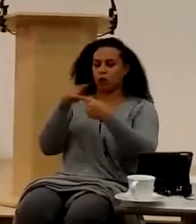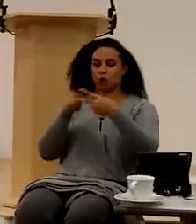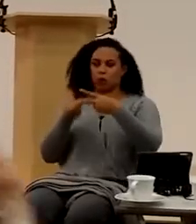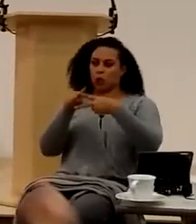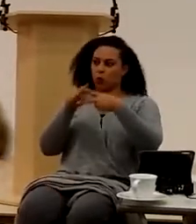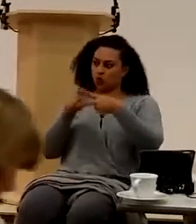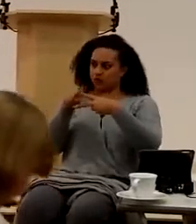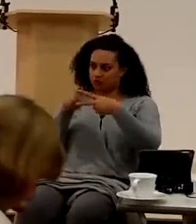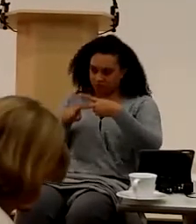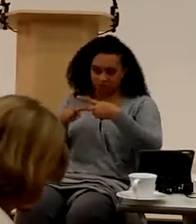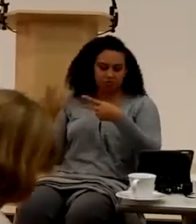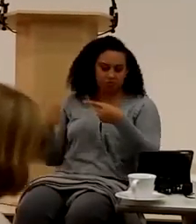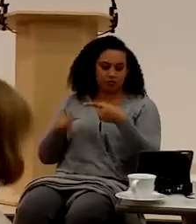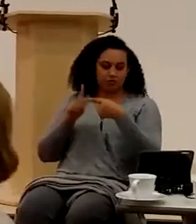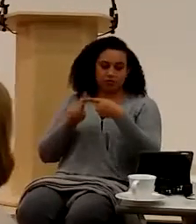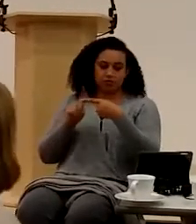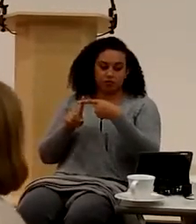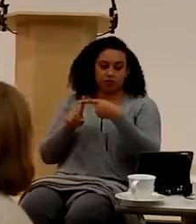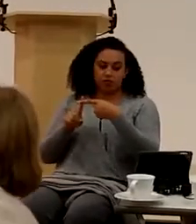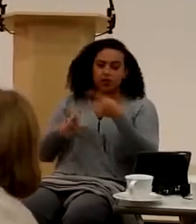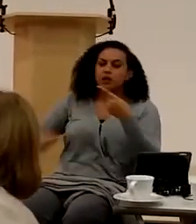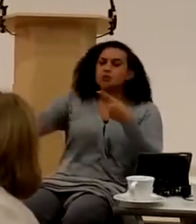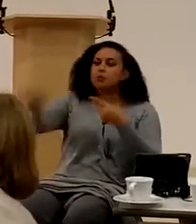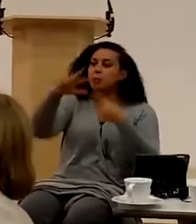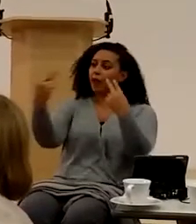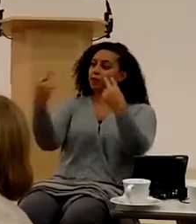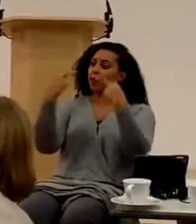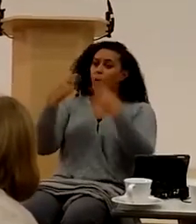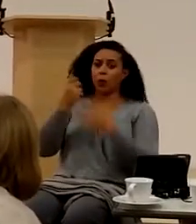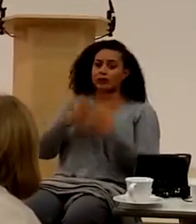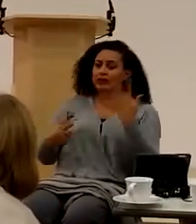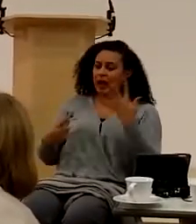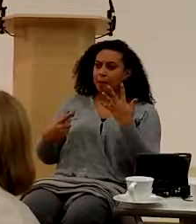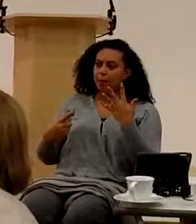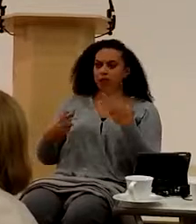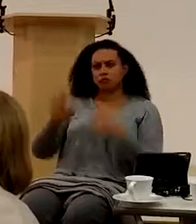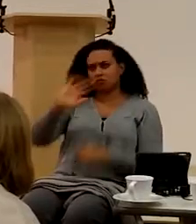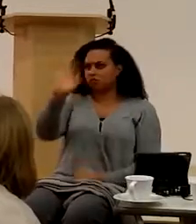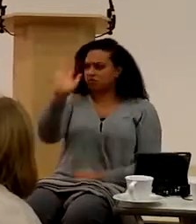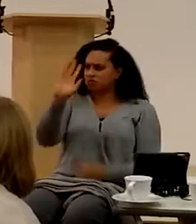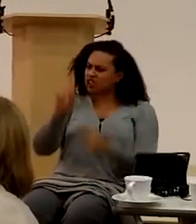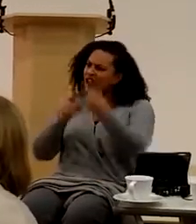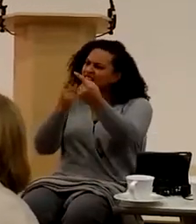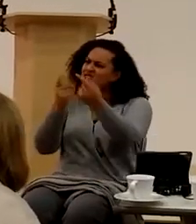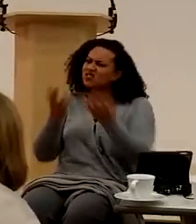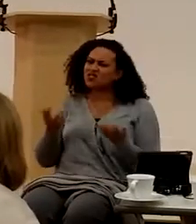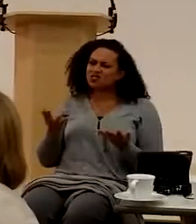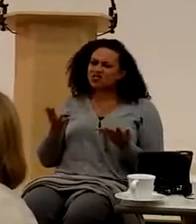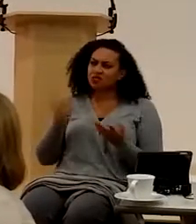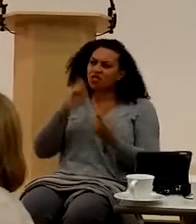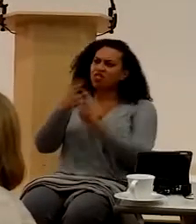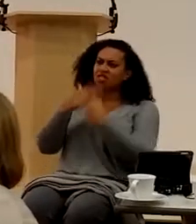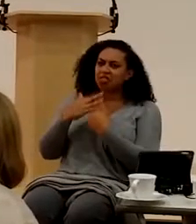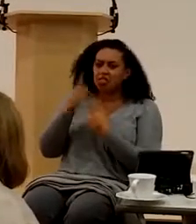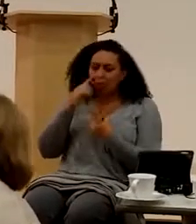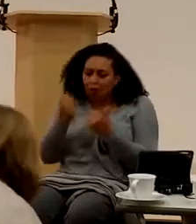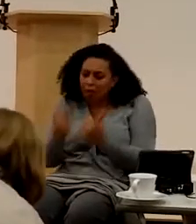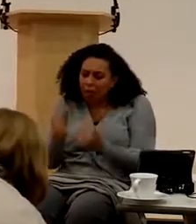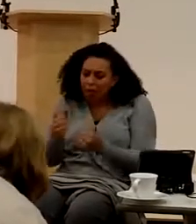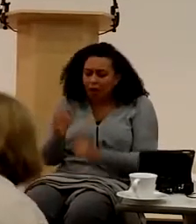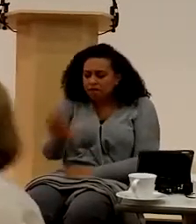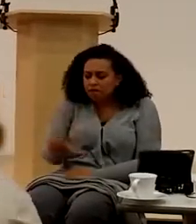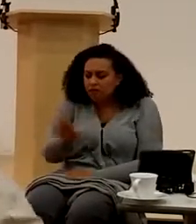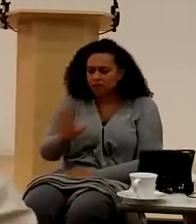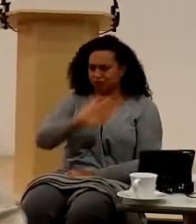challenge to have society see disability and therefore treat